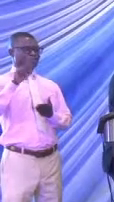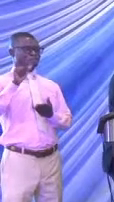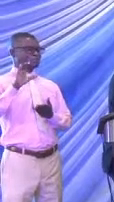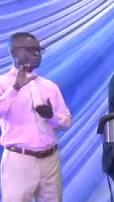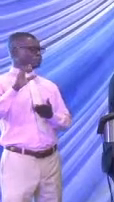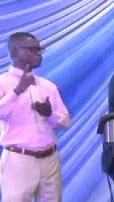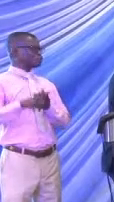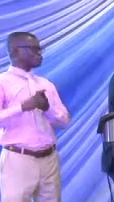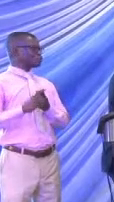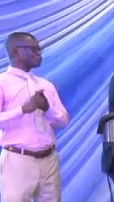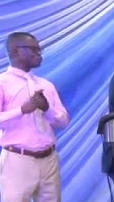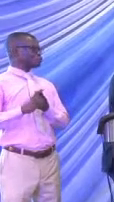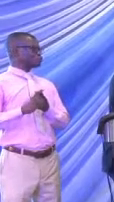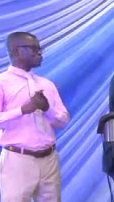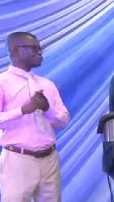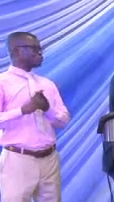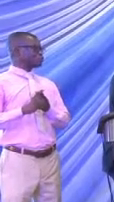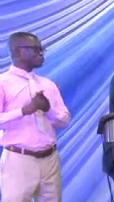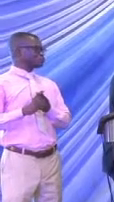to